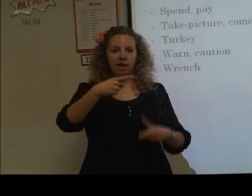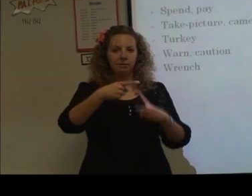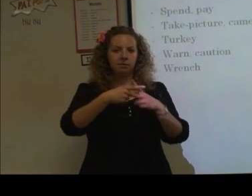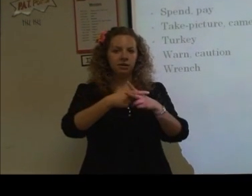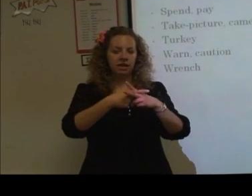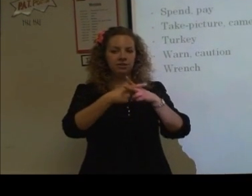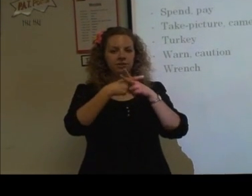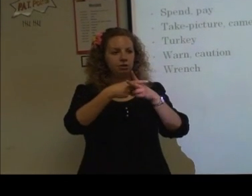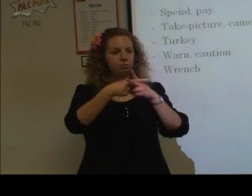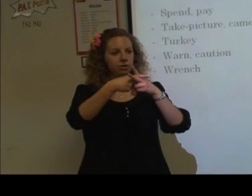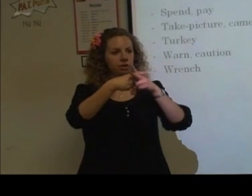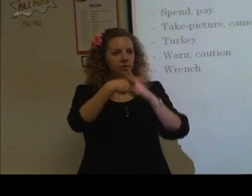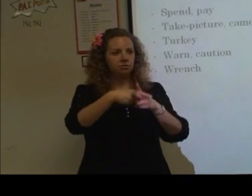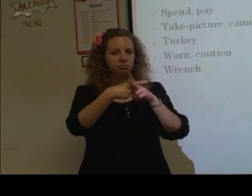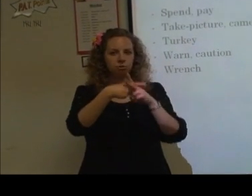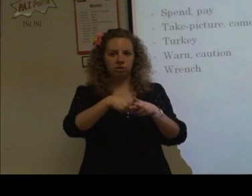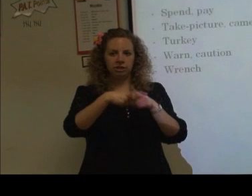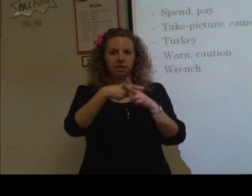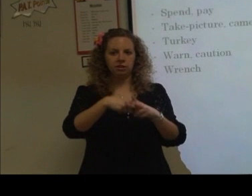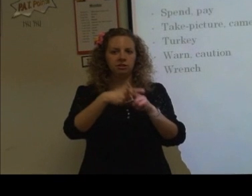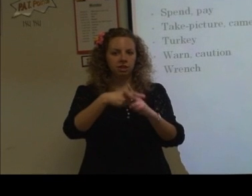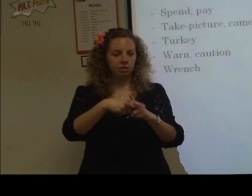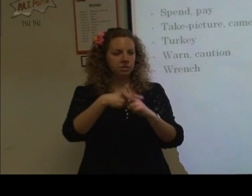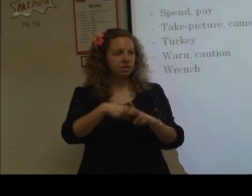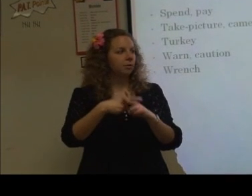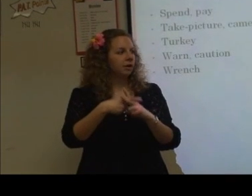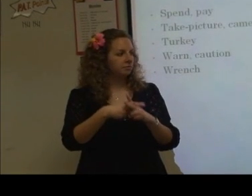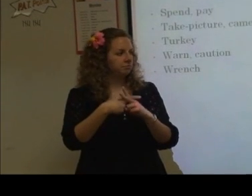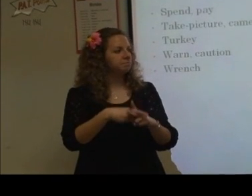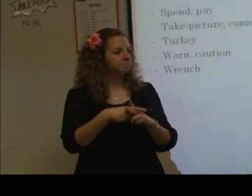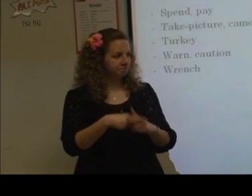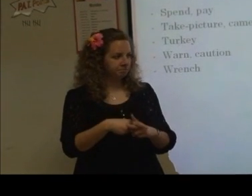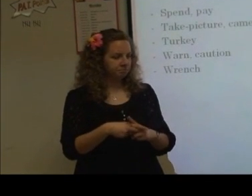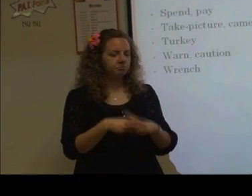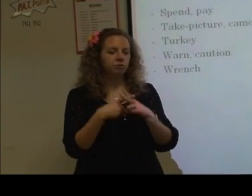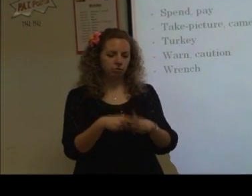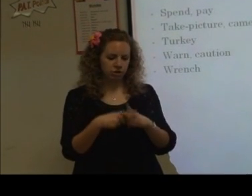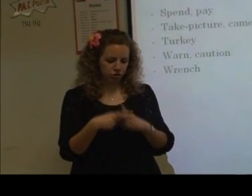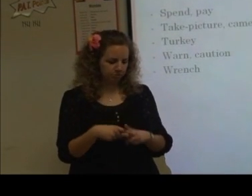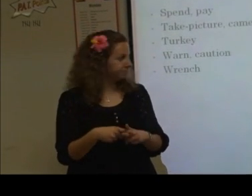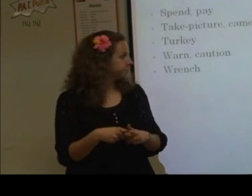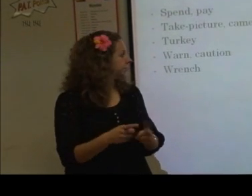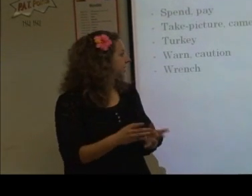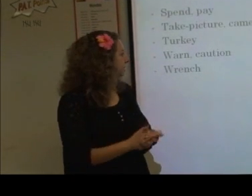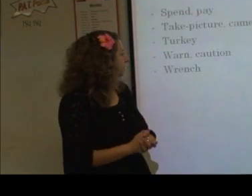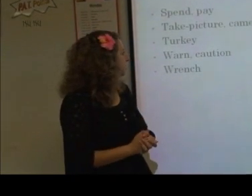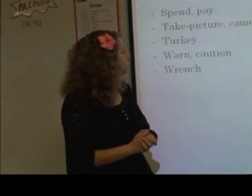pipe, and then you put the tool on here and use it that way. Wrench. Okay.